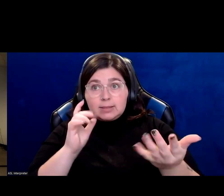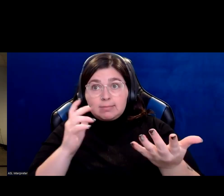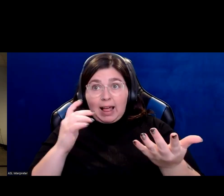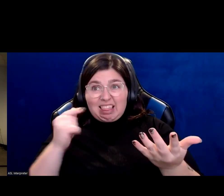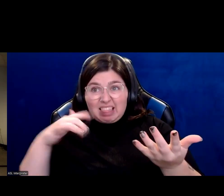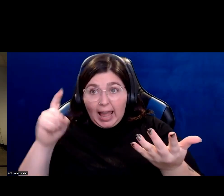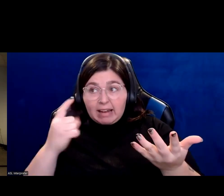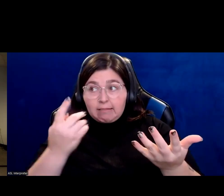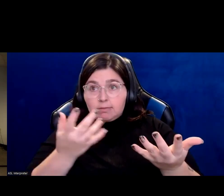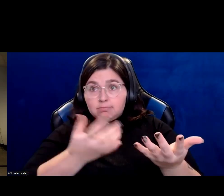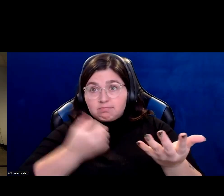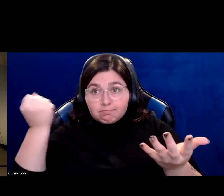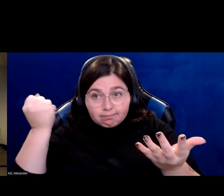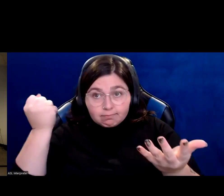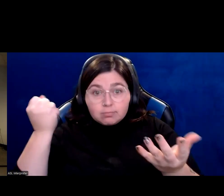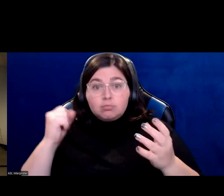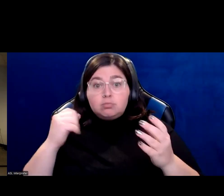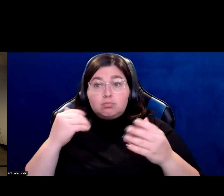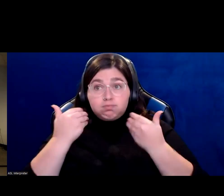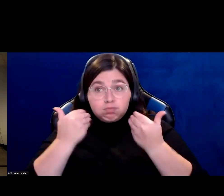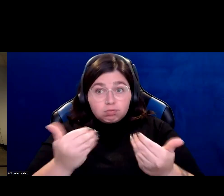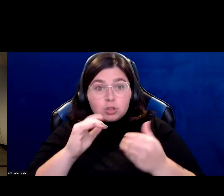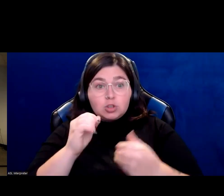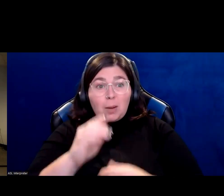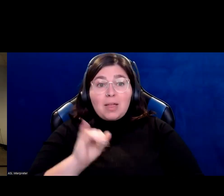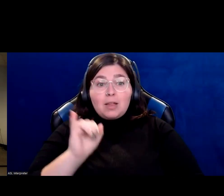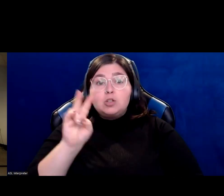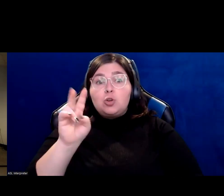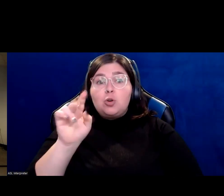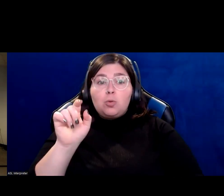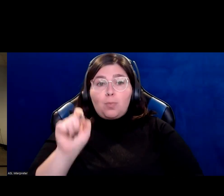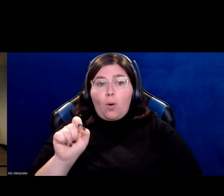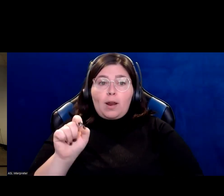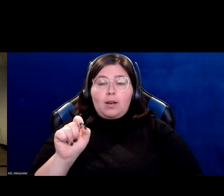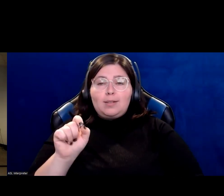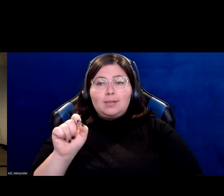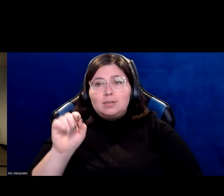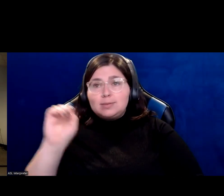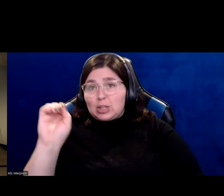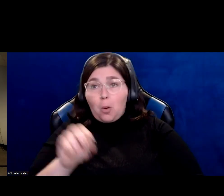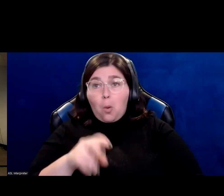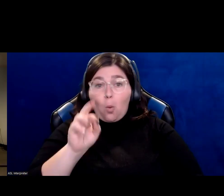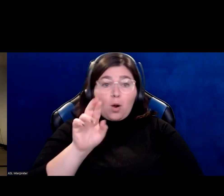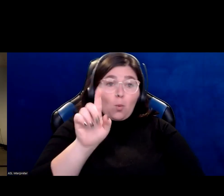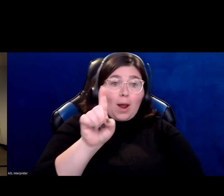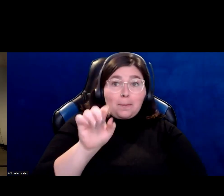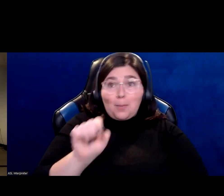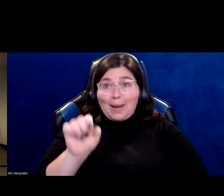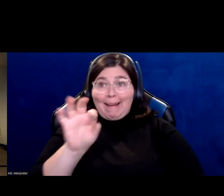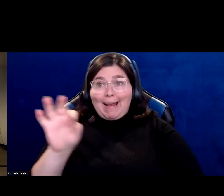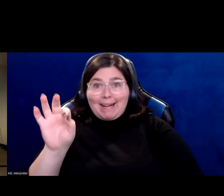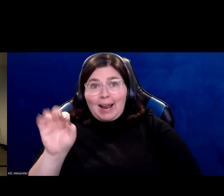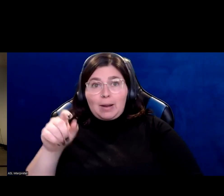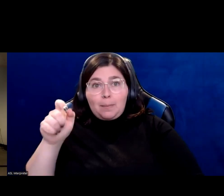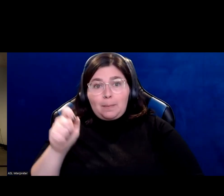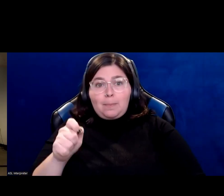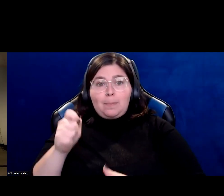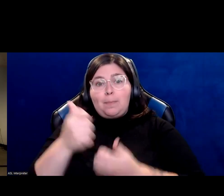The 2 part per billion or 1.99 part per billion achievement I really have to pinch